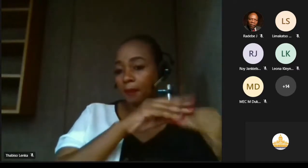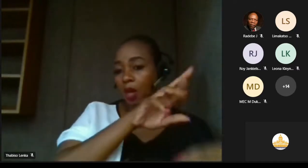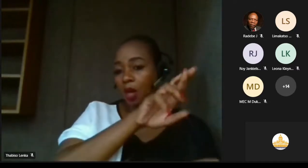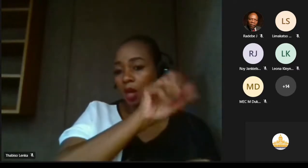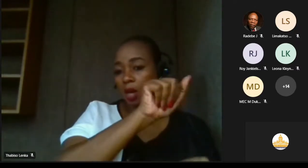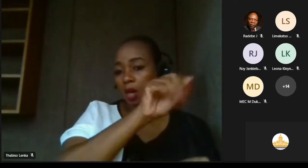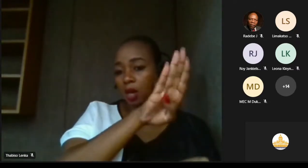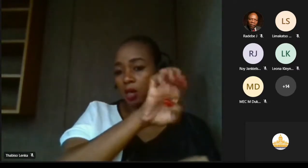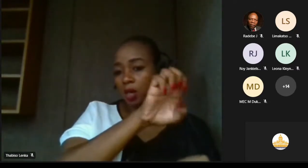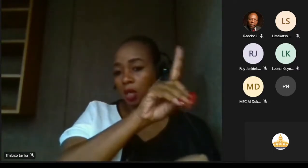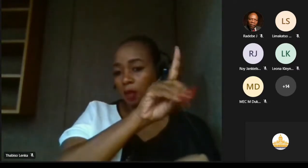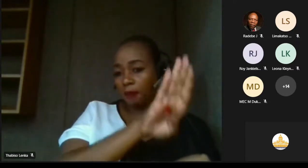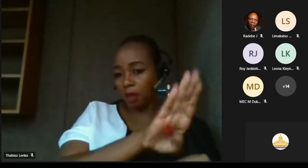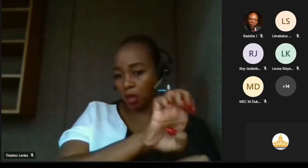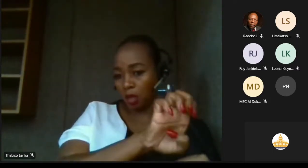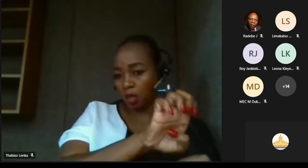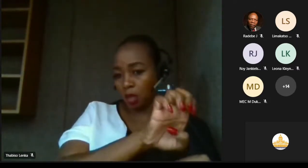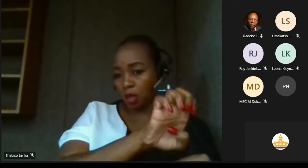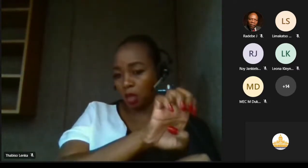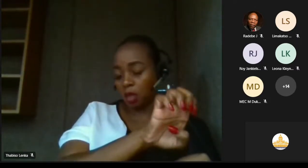and